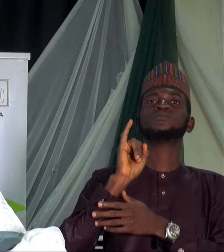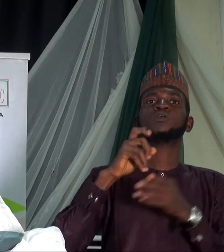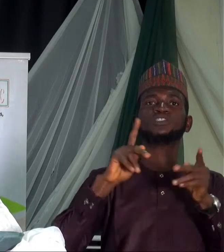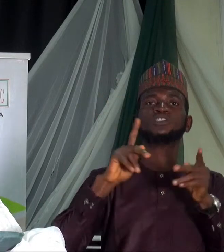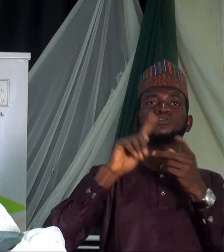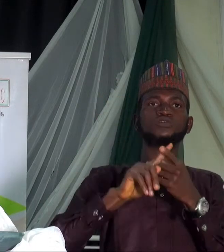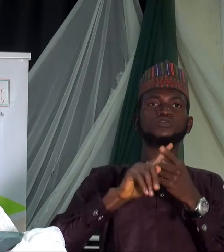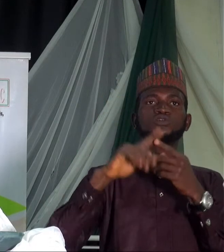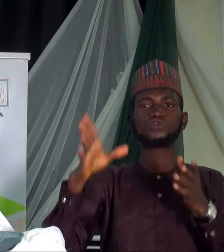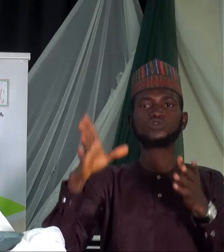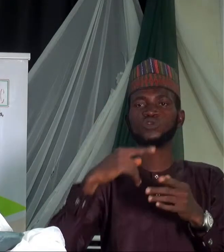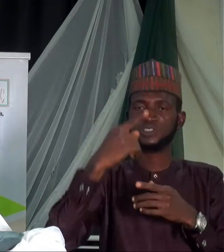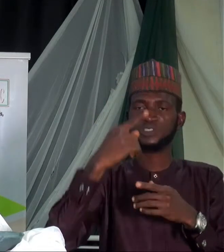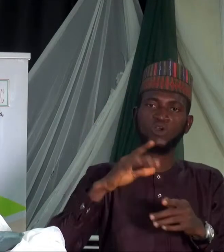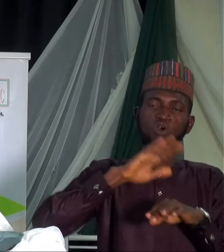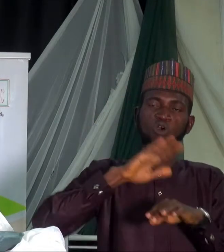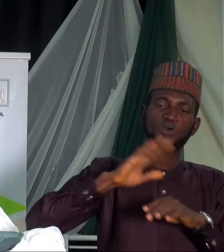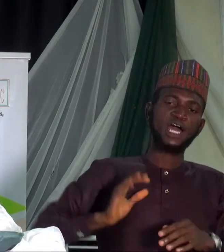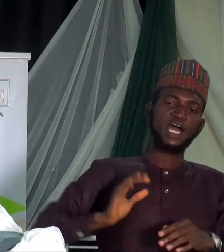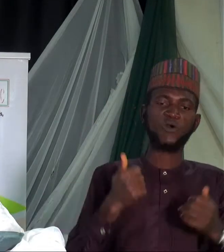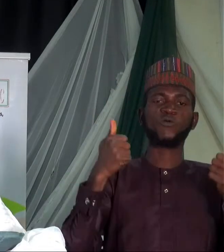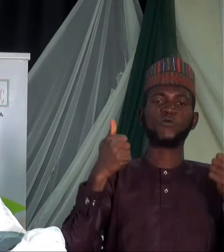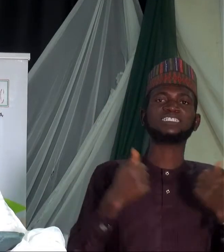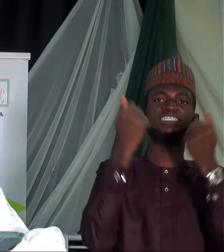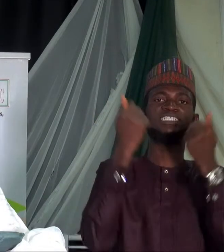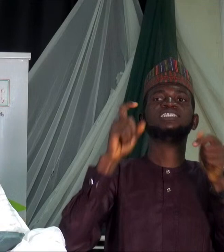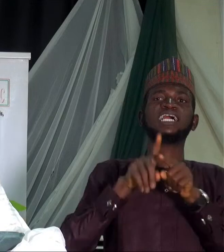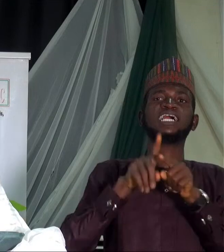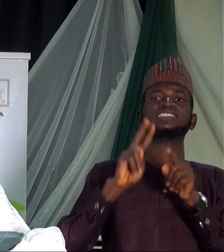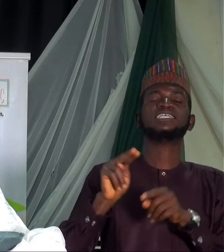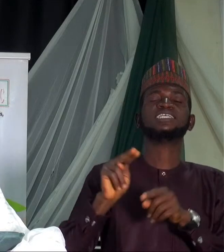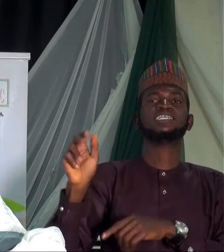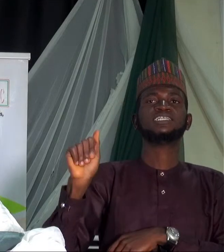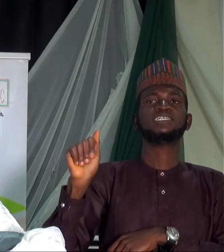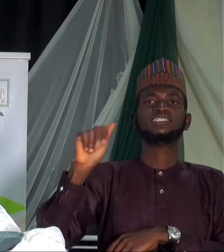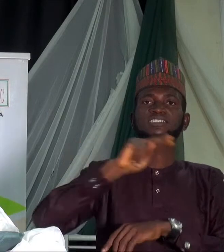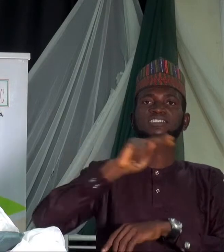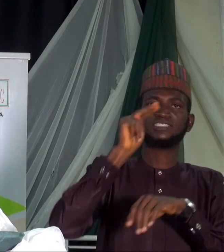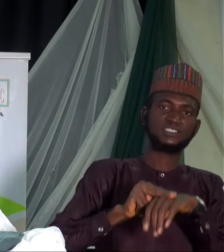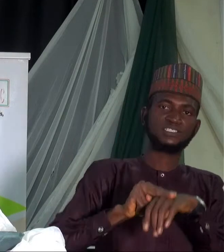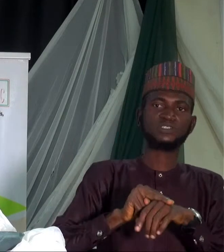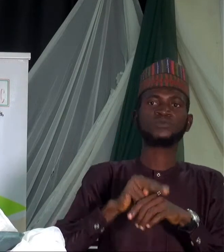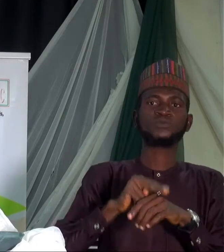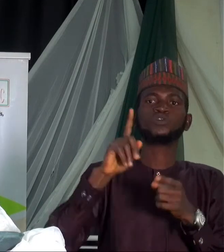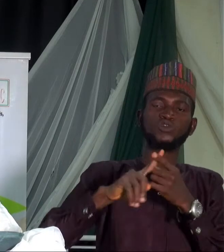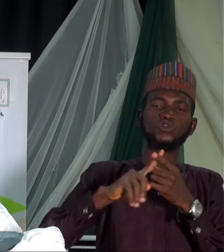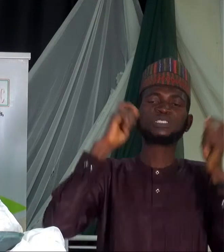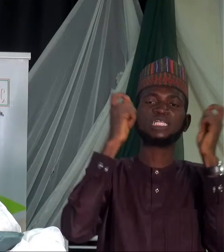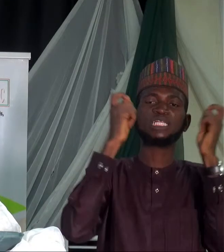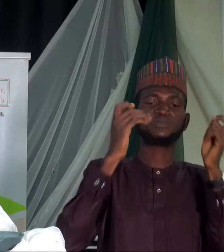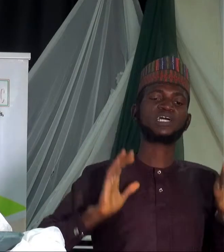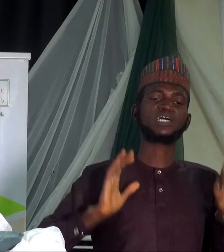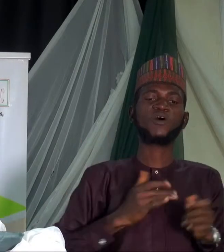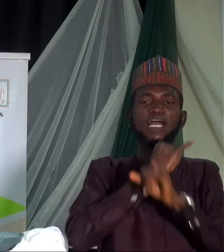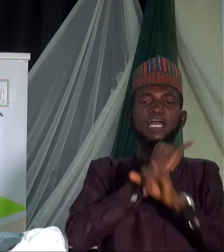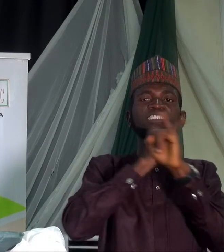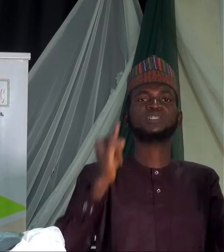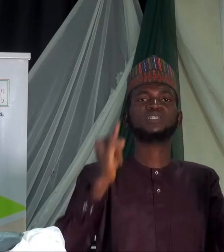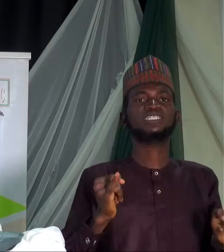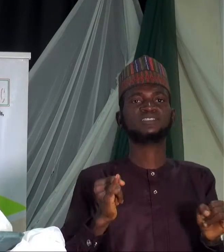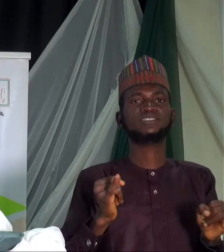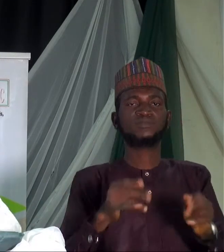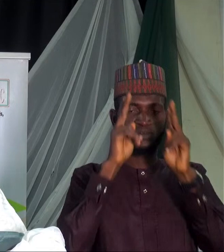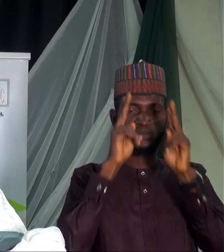reflect on our challenges as the nation, mark our independence, commemorating